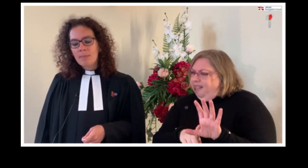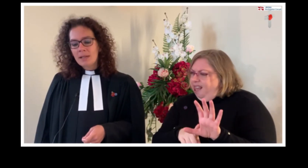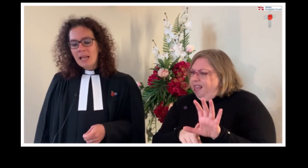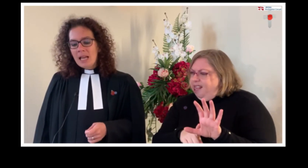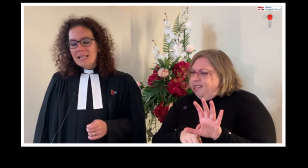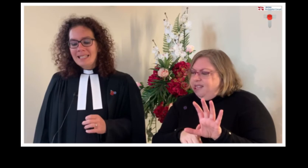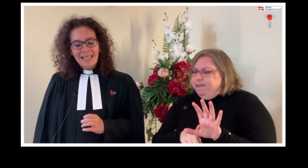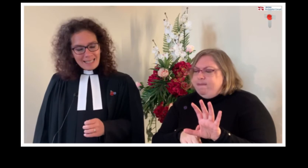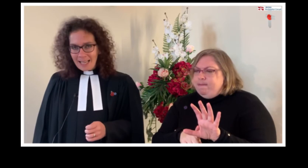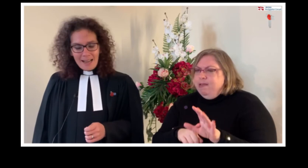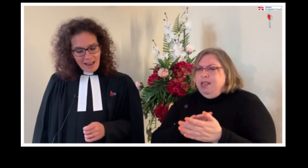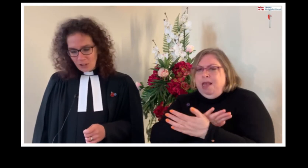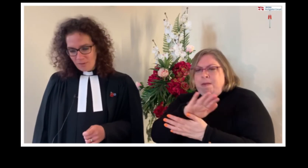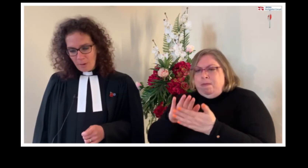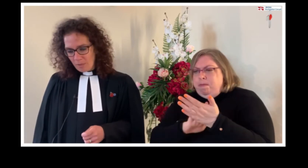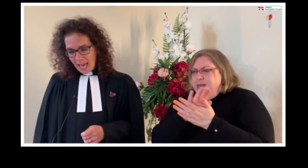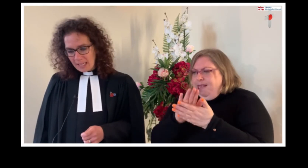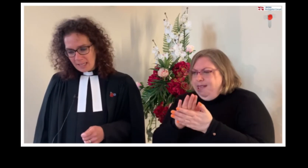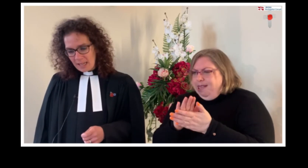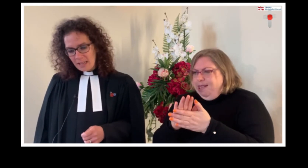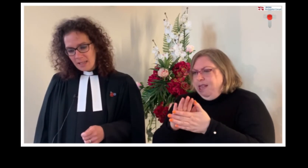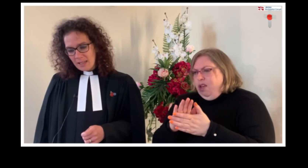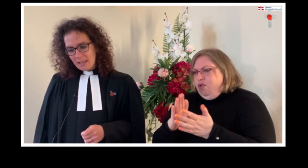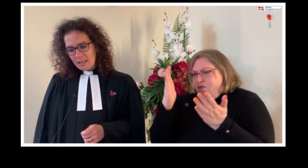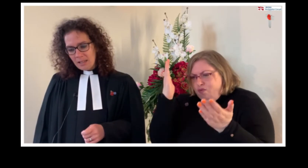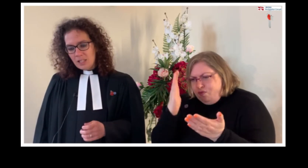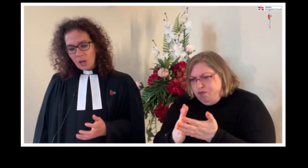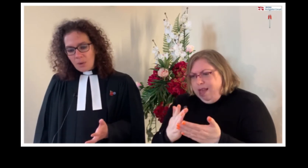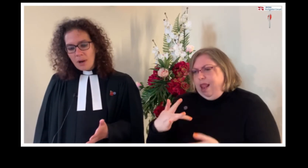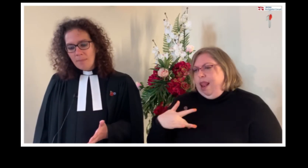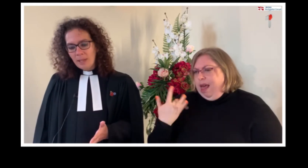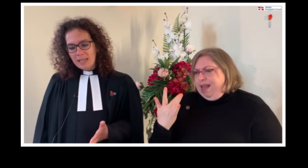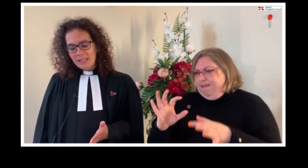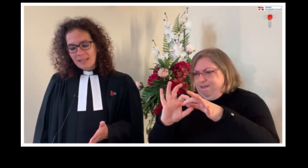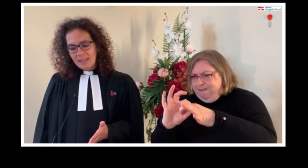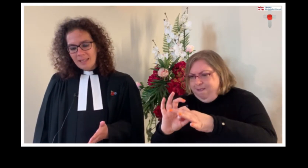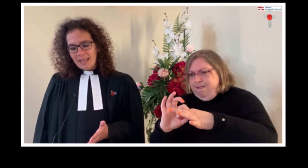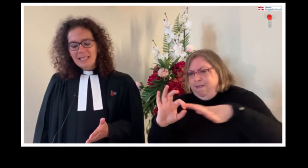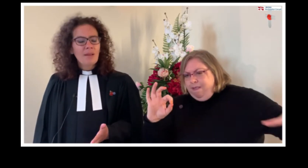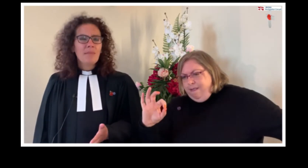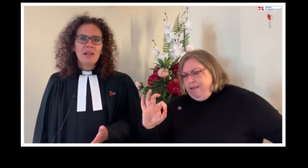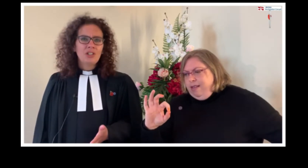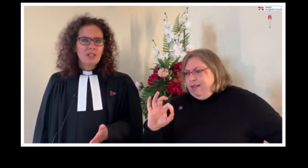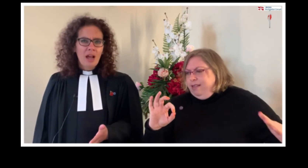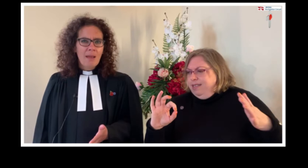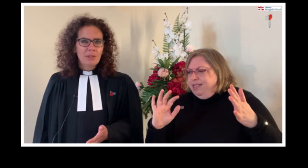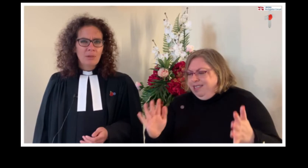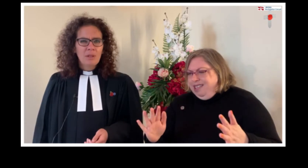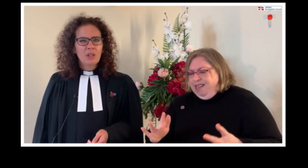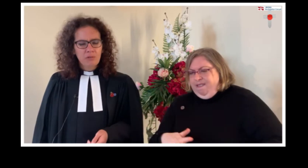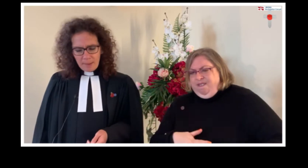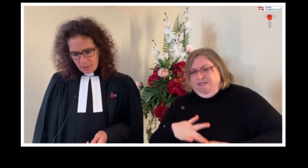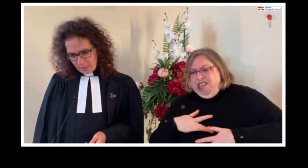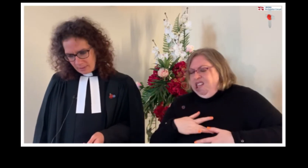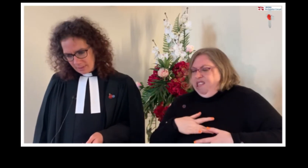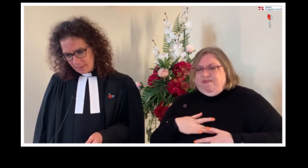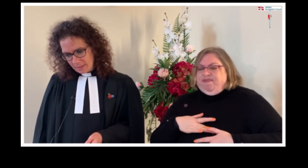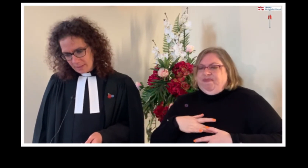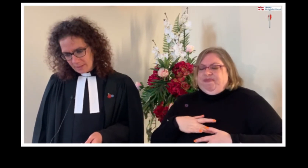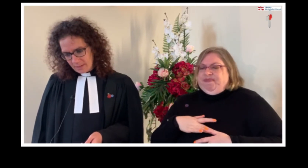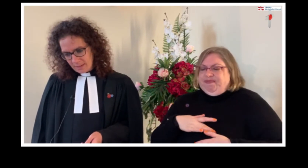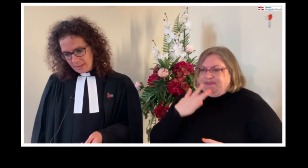a stubborn disconnection from reality, so complete as to merge at times with